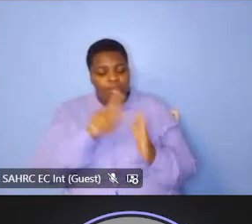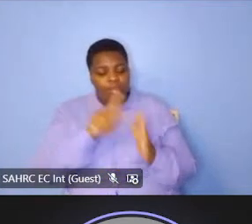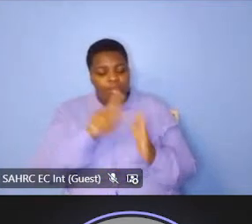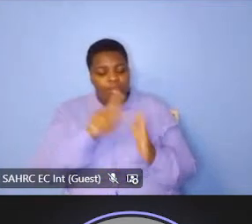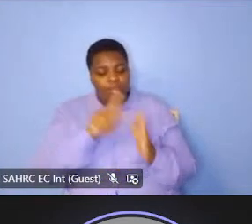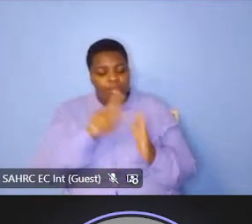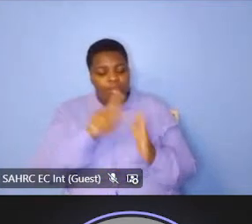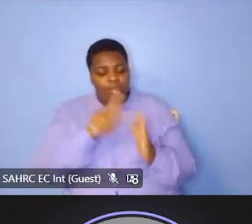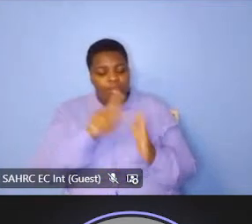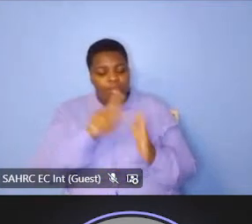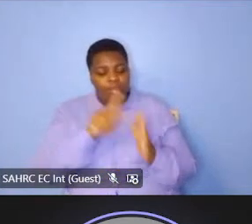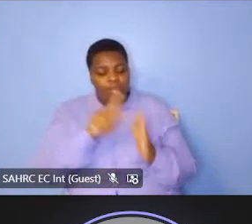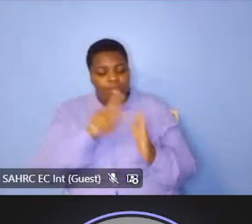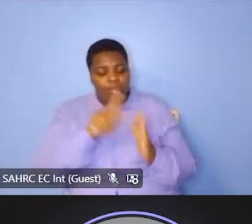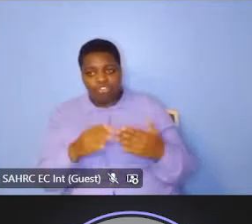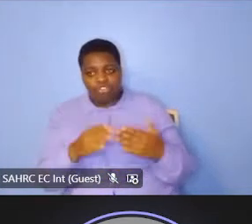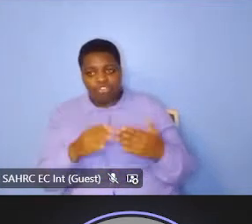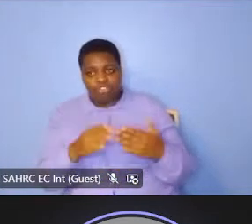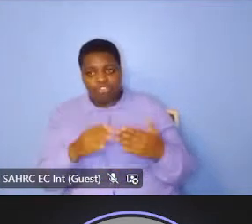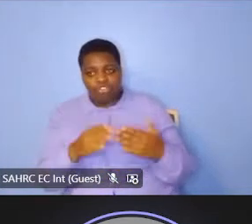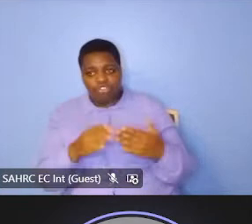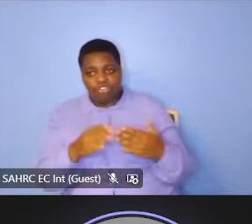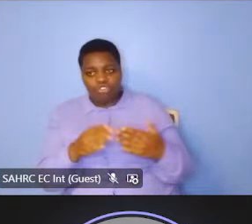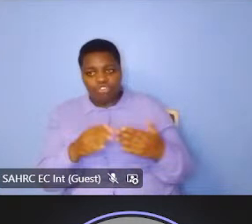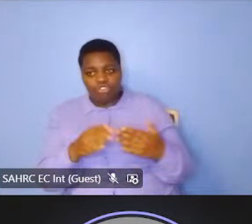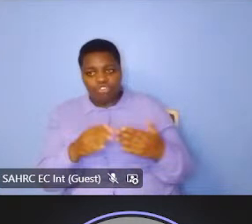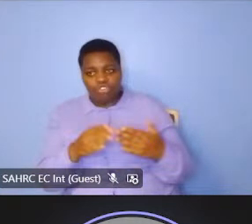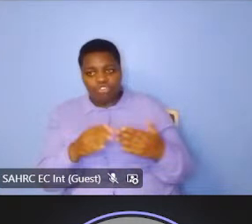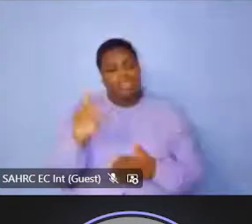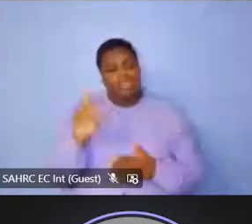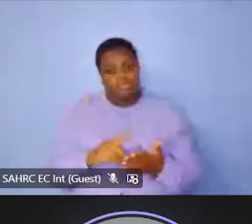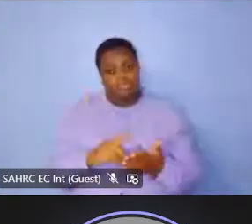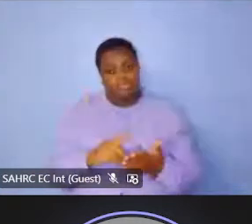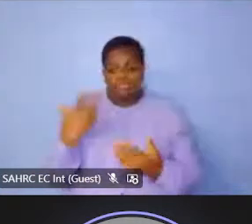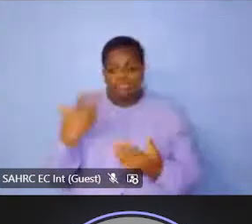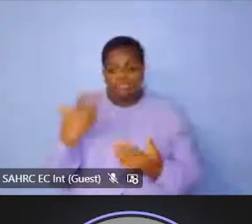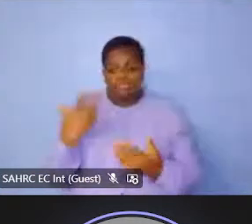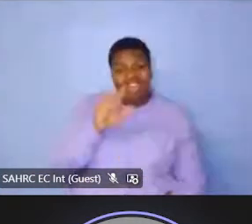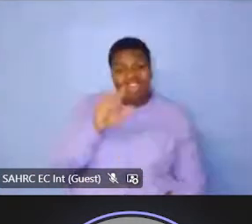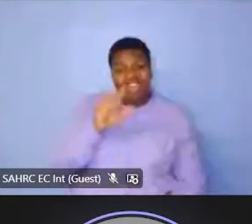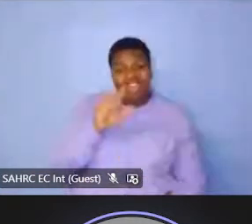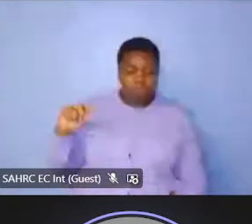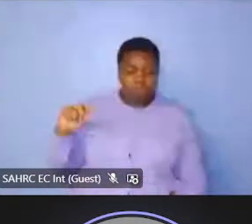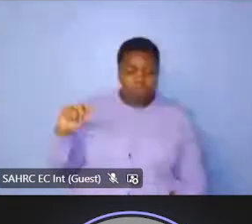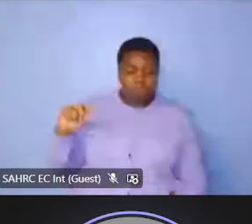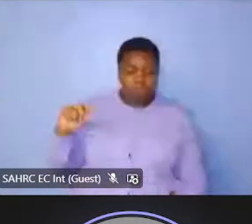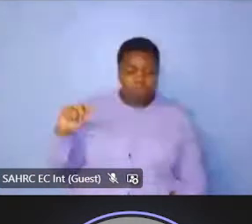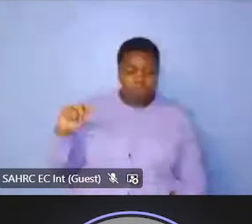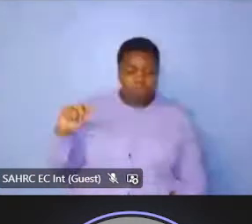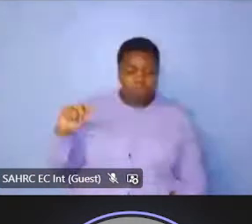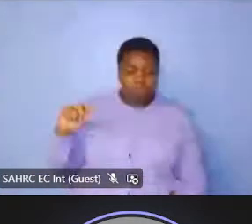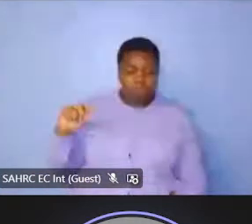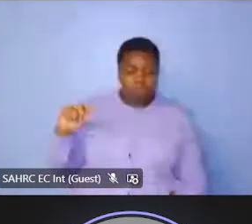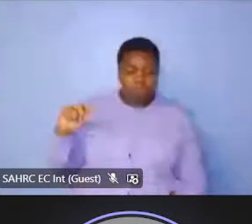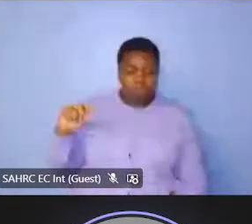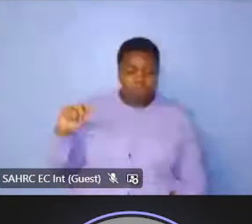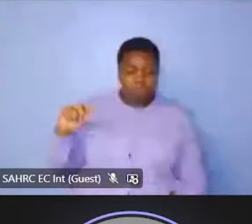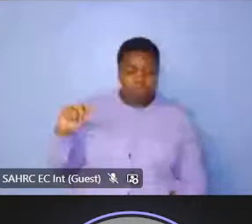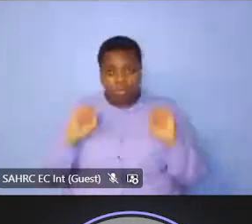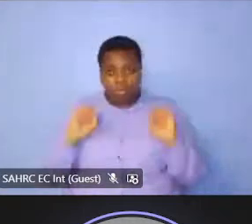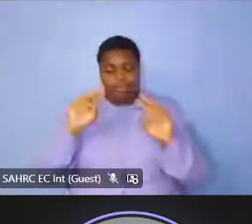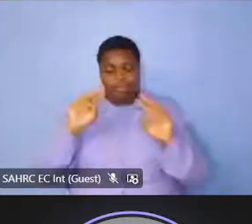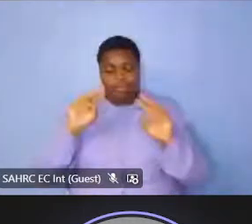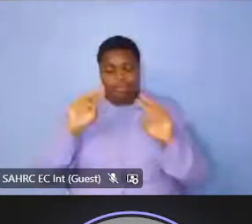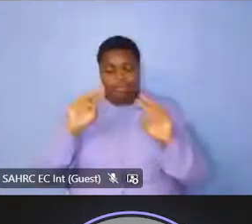merely being a guideline, and remaining in draft format since 2019 and not being published, similarly to a national